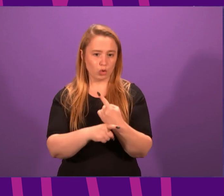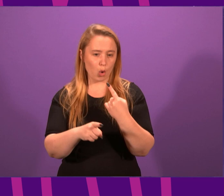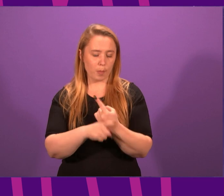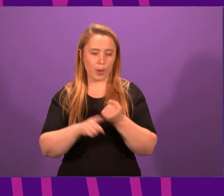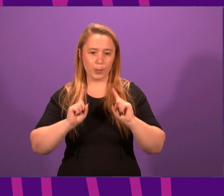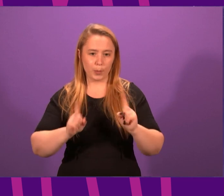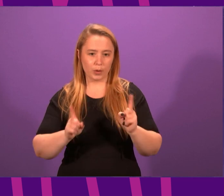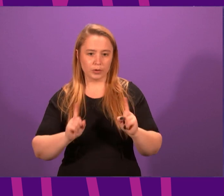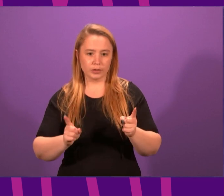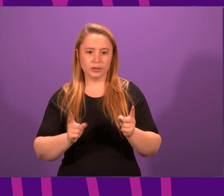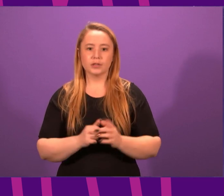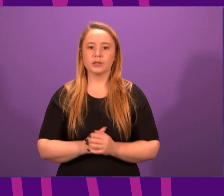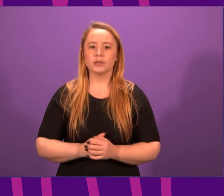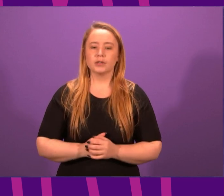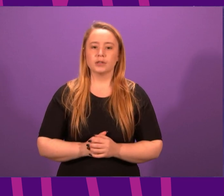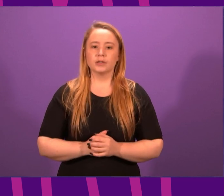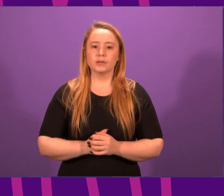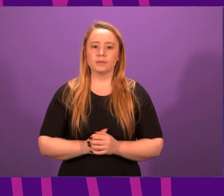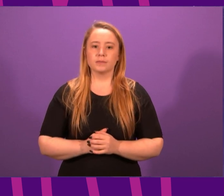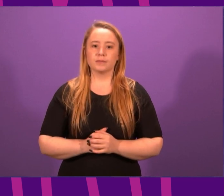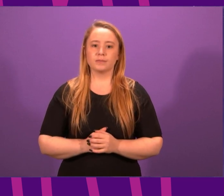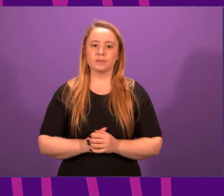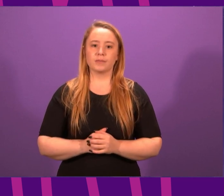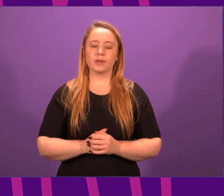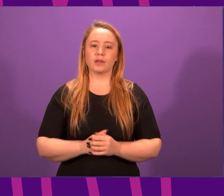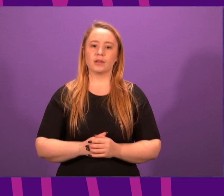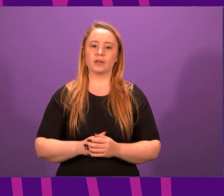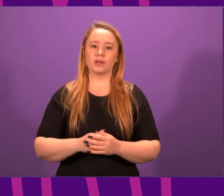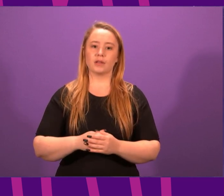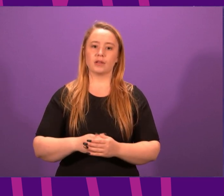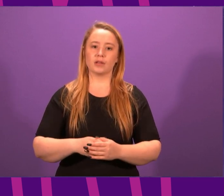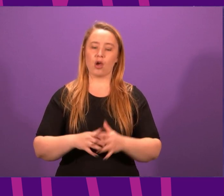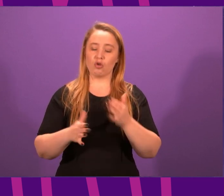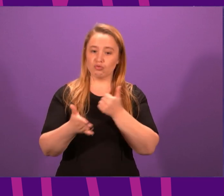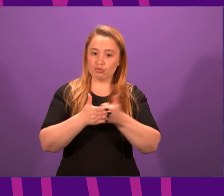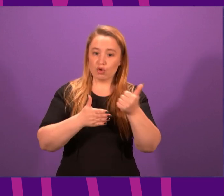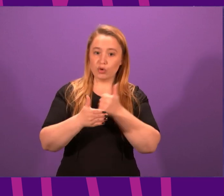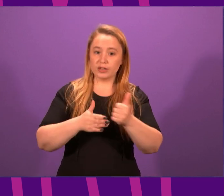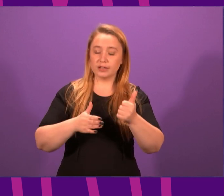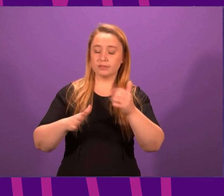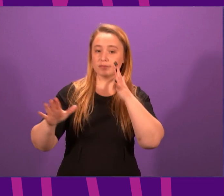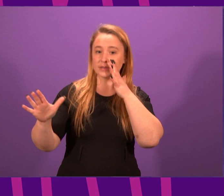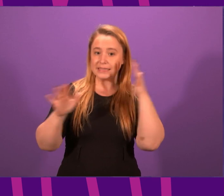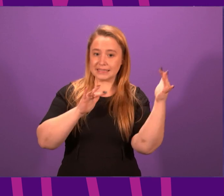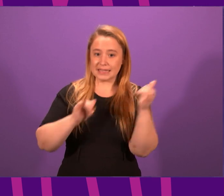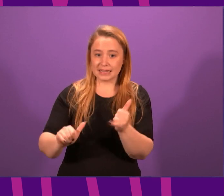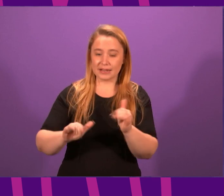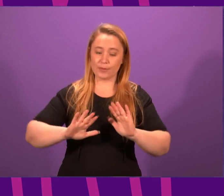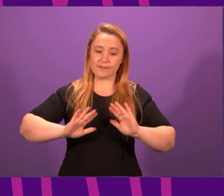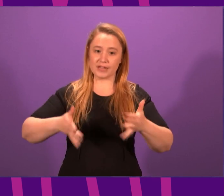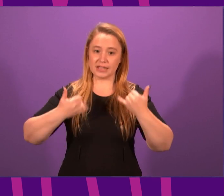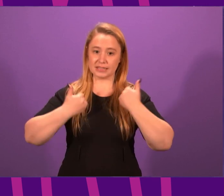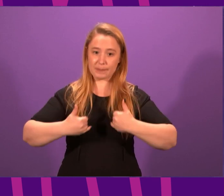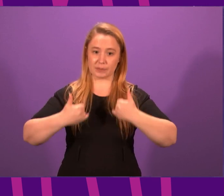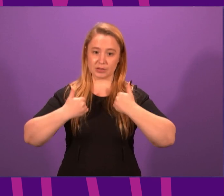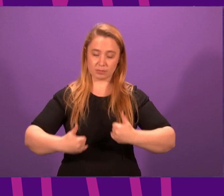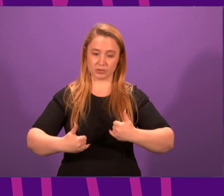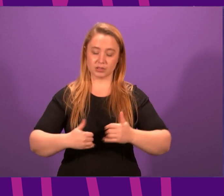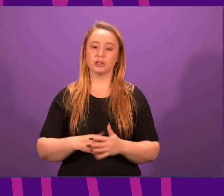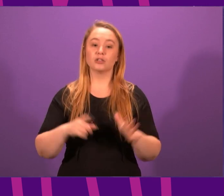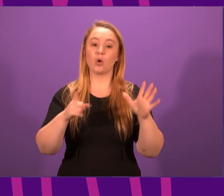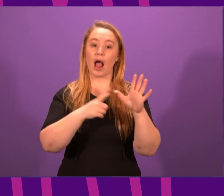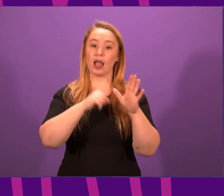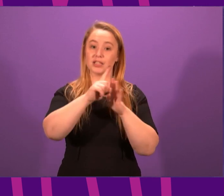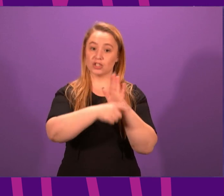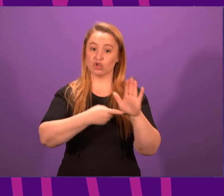today is on the role of asymptomatic, routine, regular testing. And as Alison Johnson